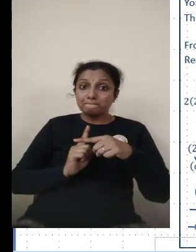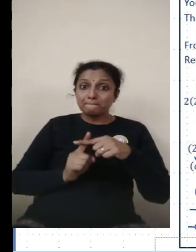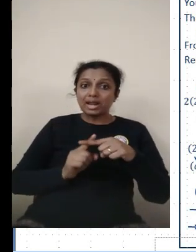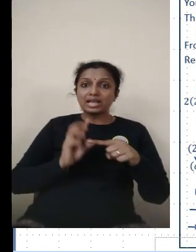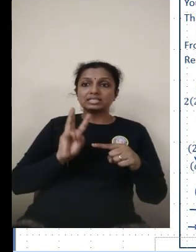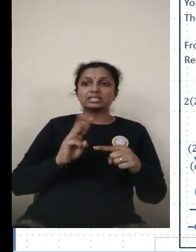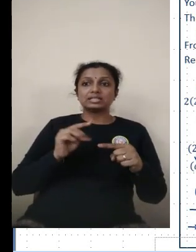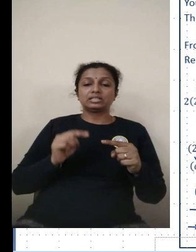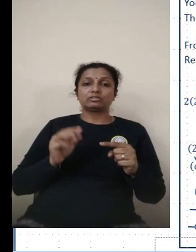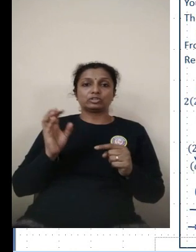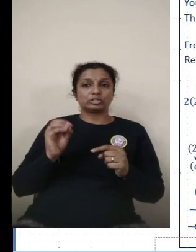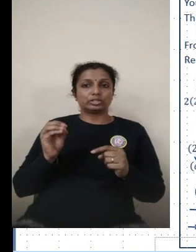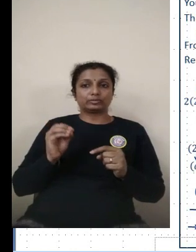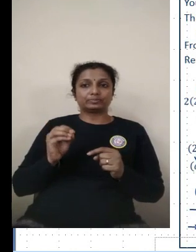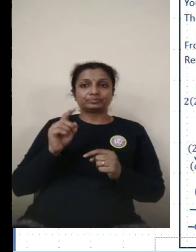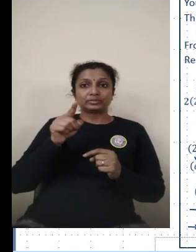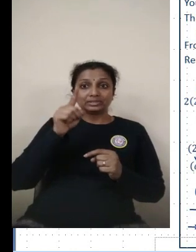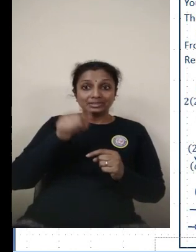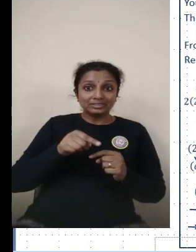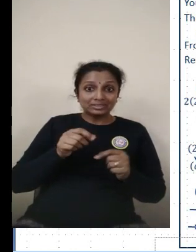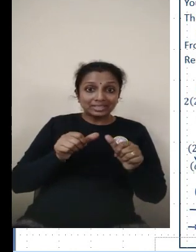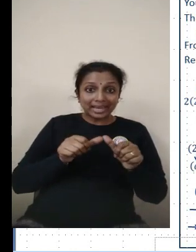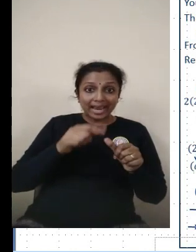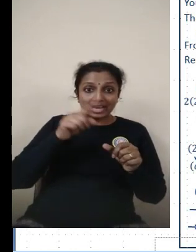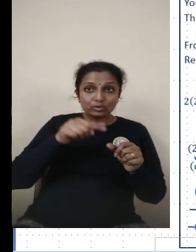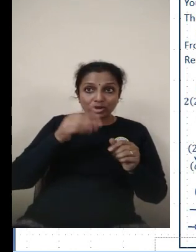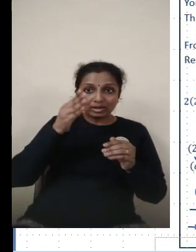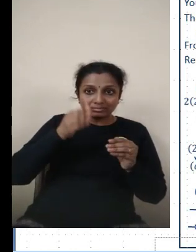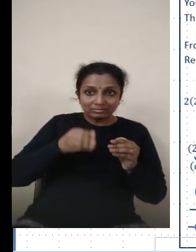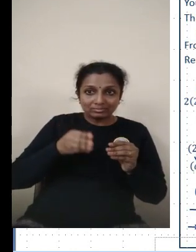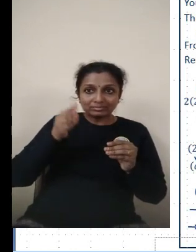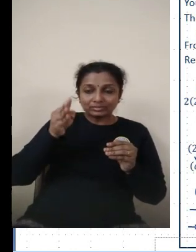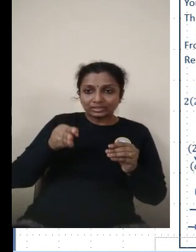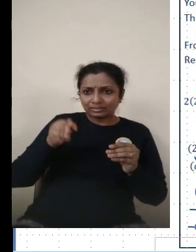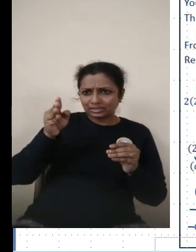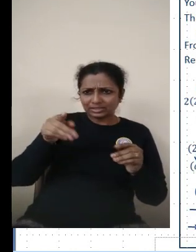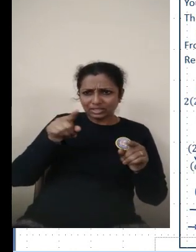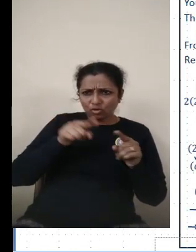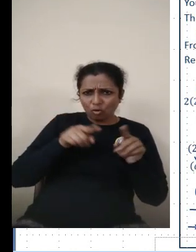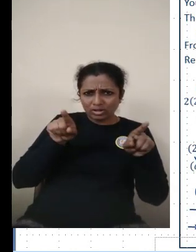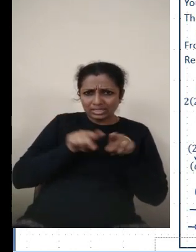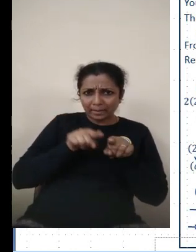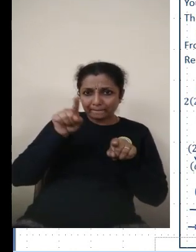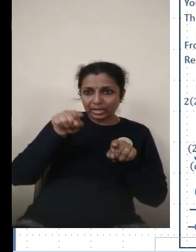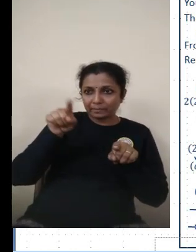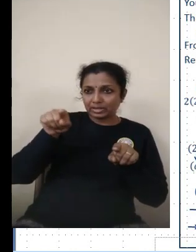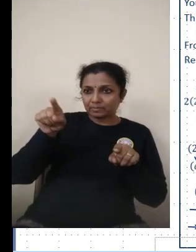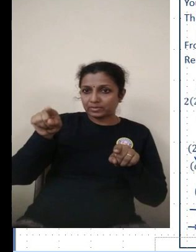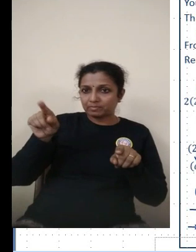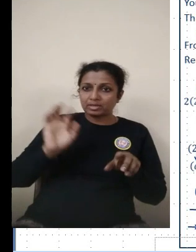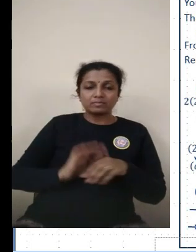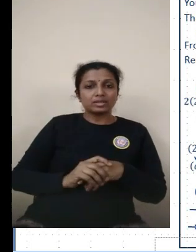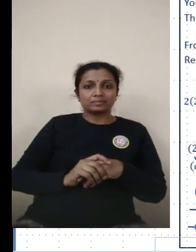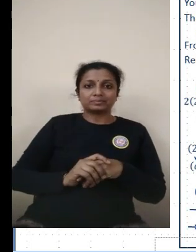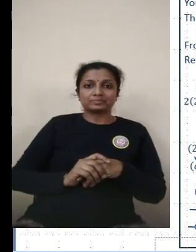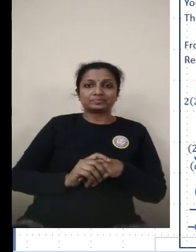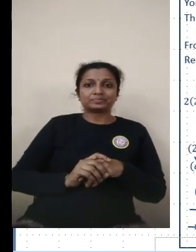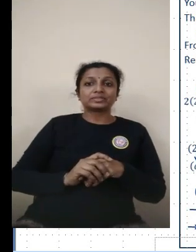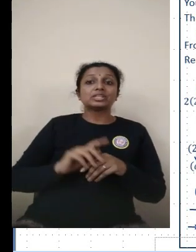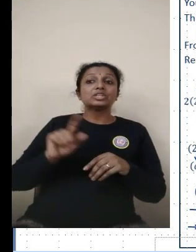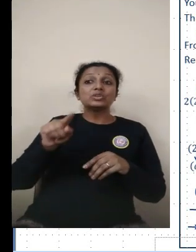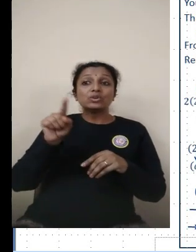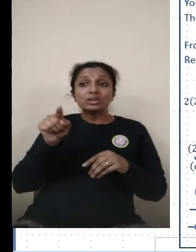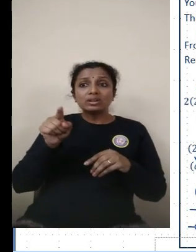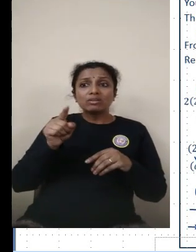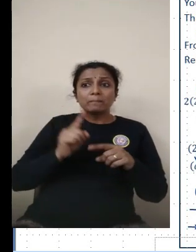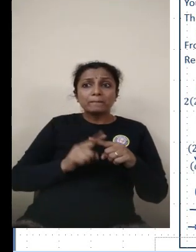going to subtract that so that the value doesn't change. This you must remember. It will be minus b squared,